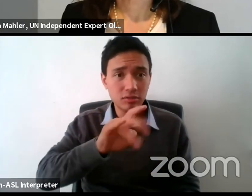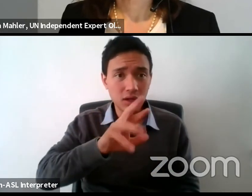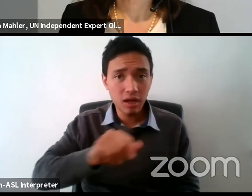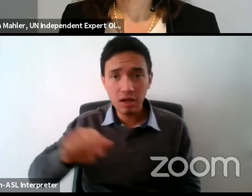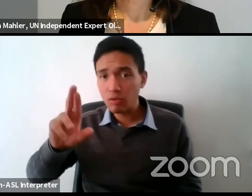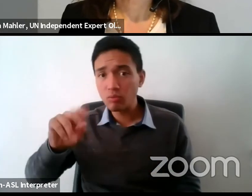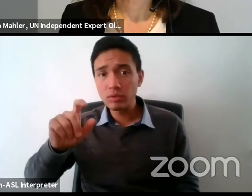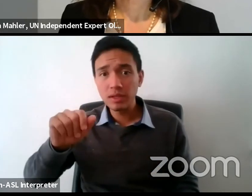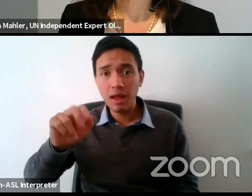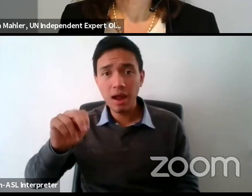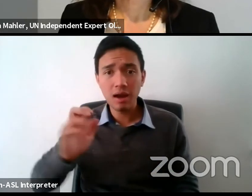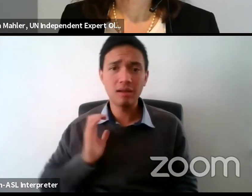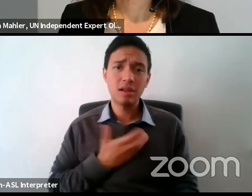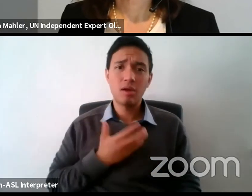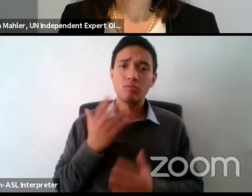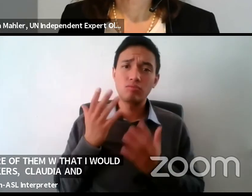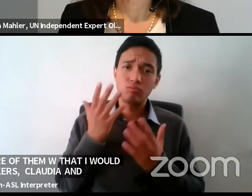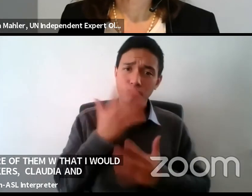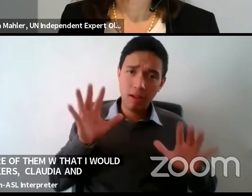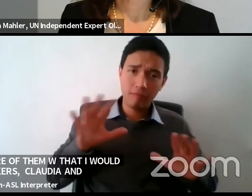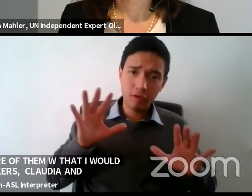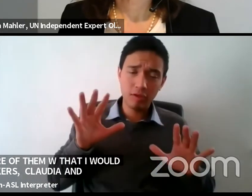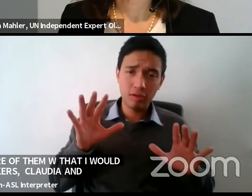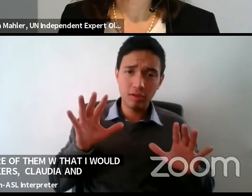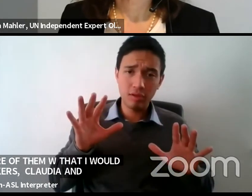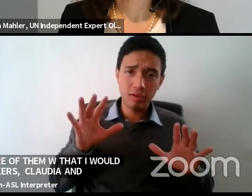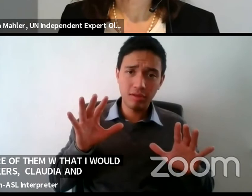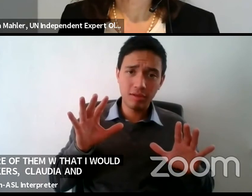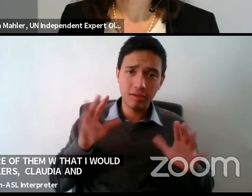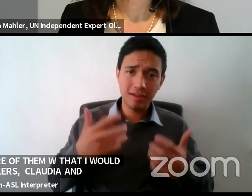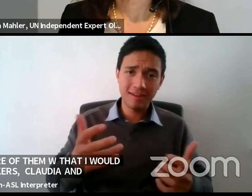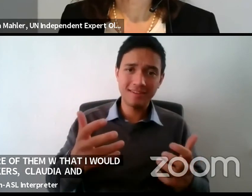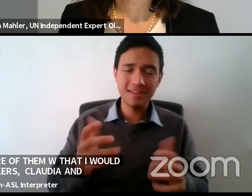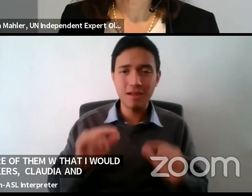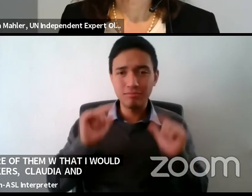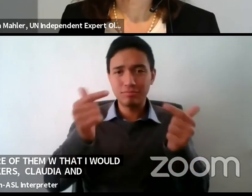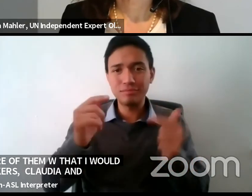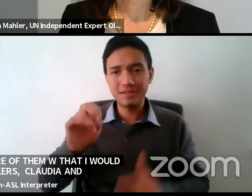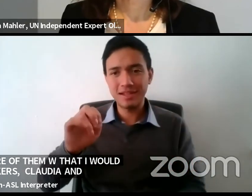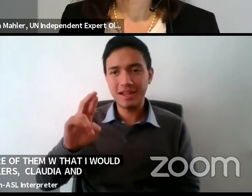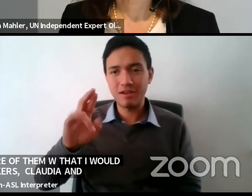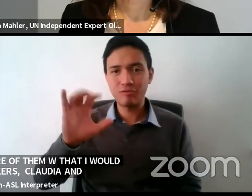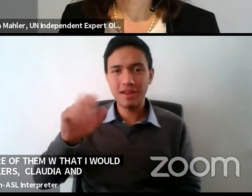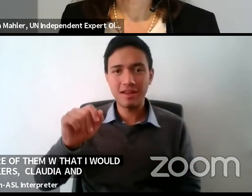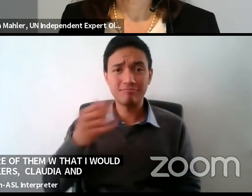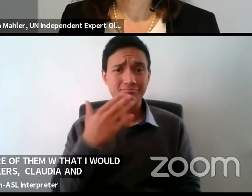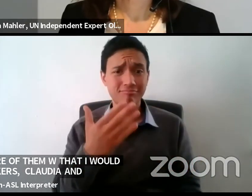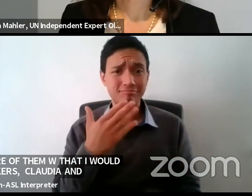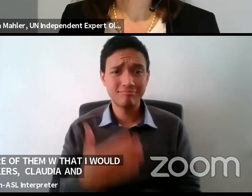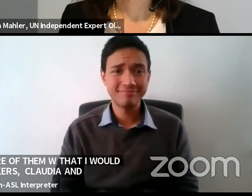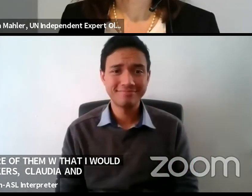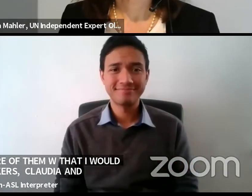our wonderful audience, and hand it back to Erica. Thank you.